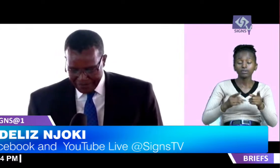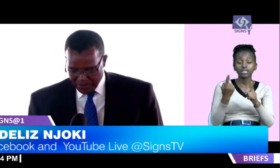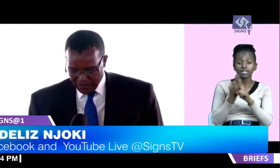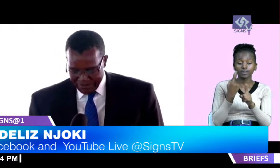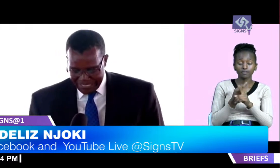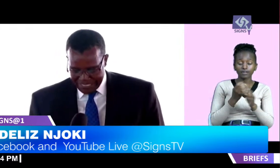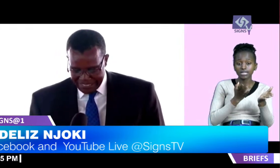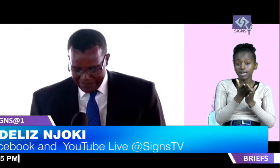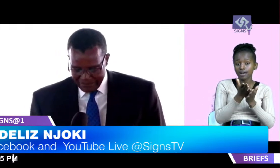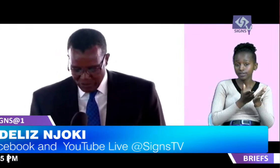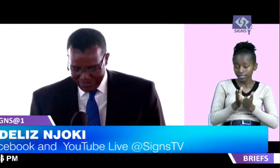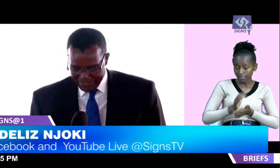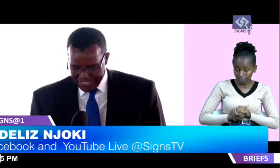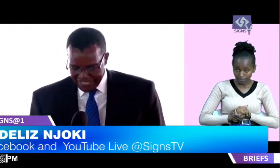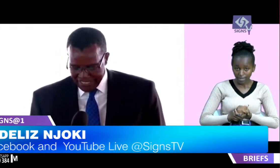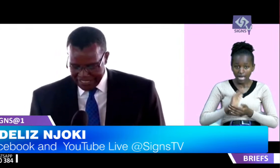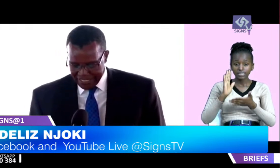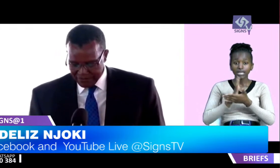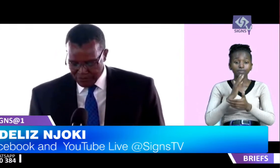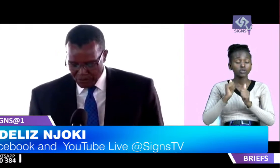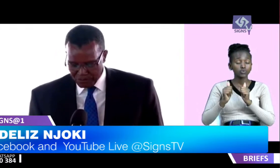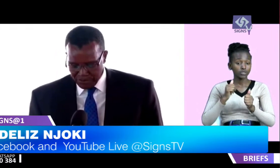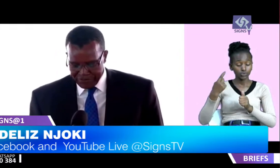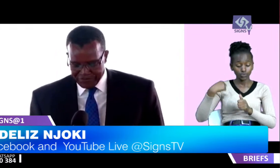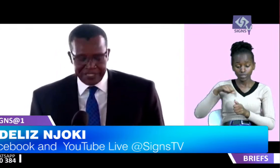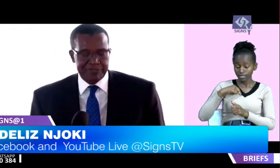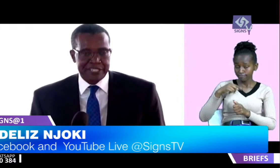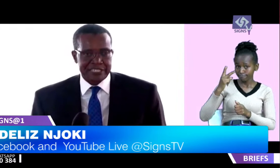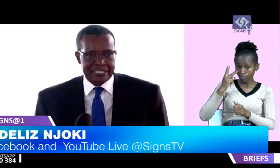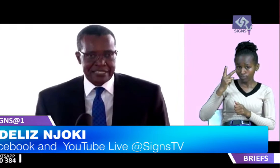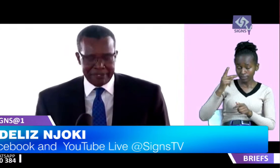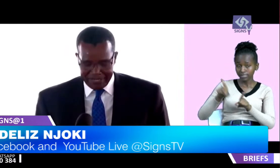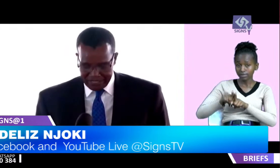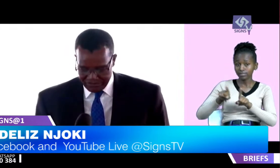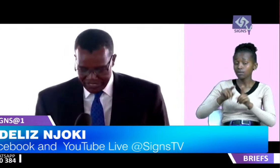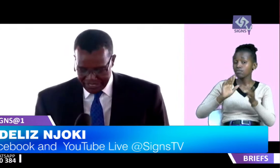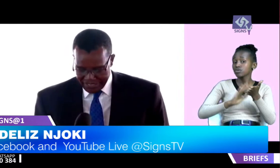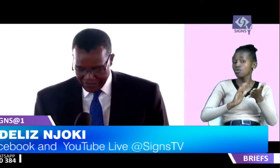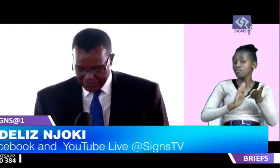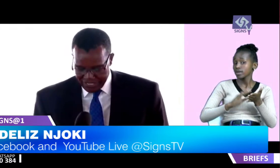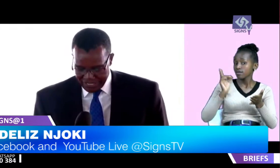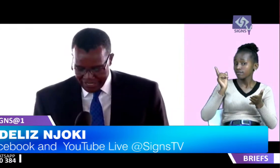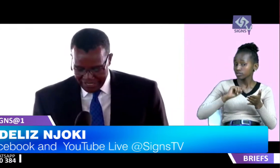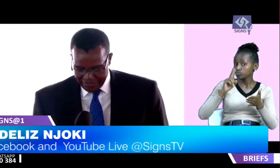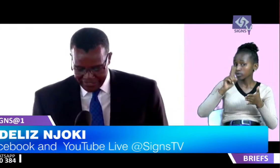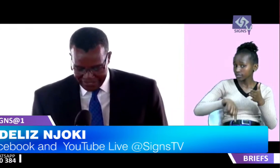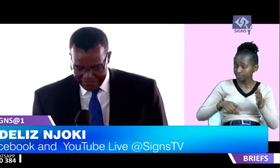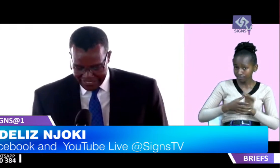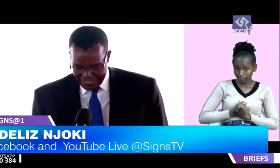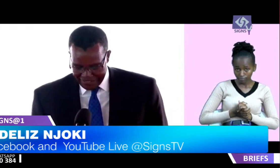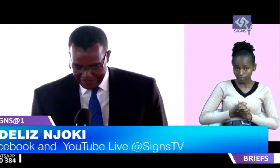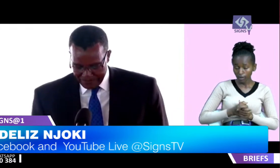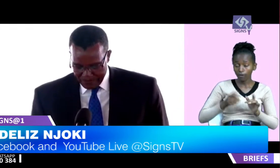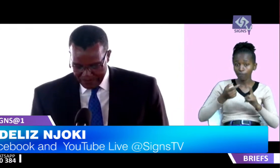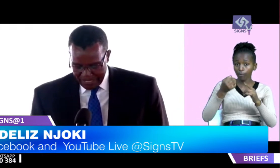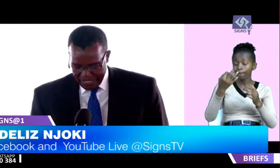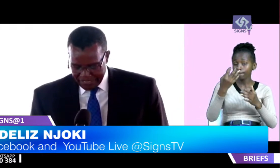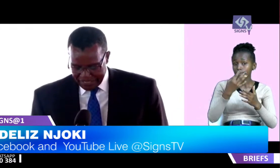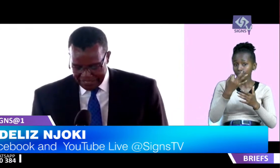remarkable recommendations, observations that came from both of the field and the members of the three services, is that